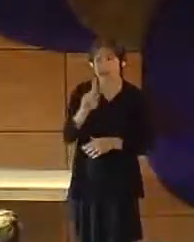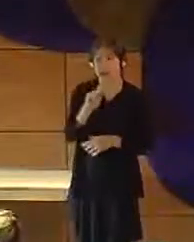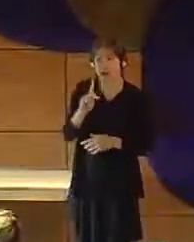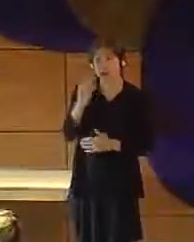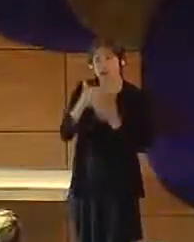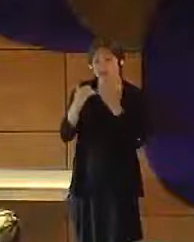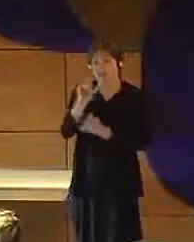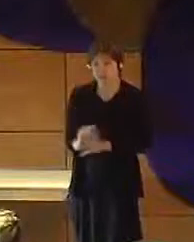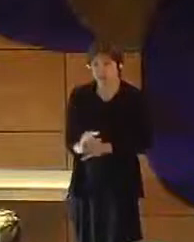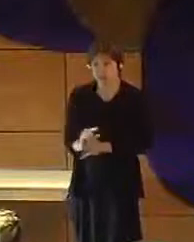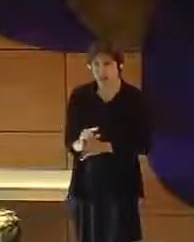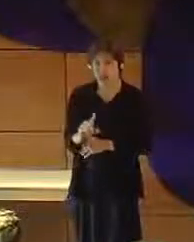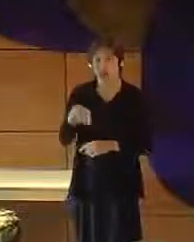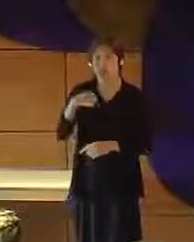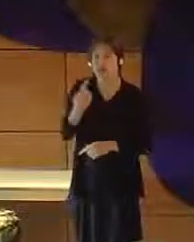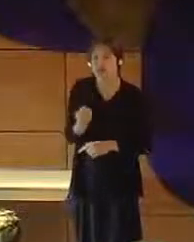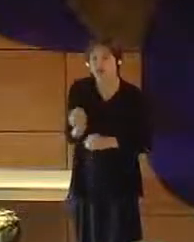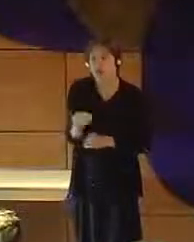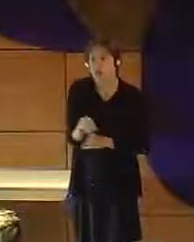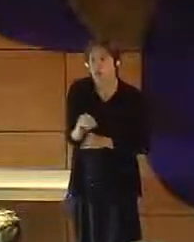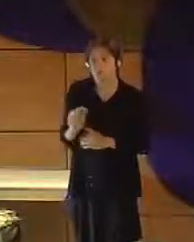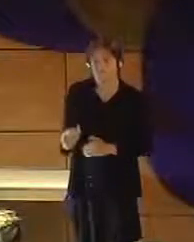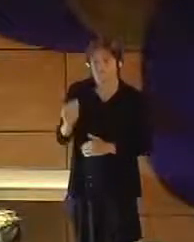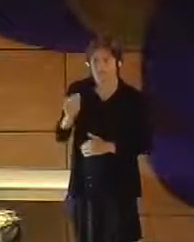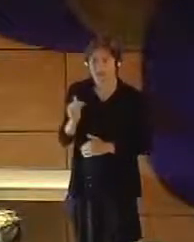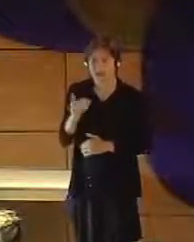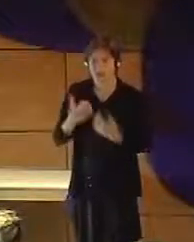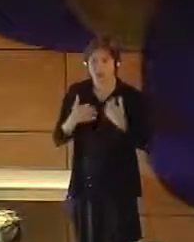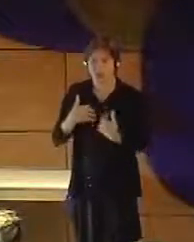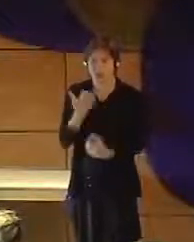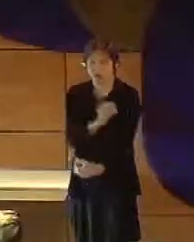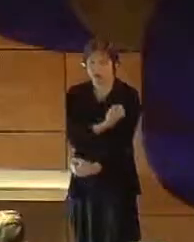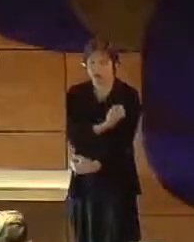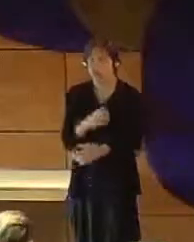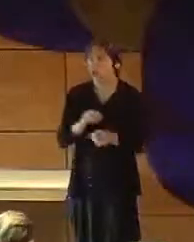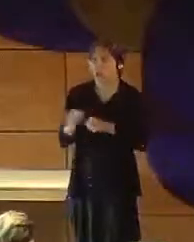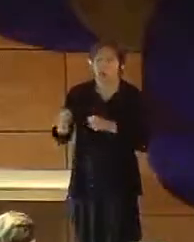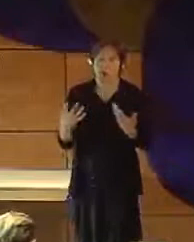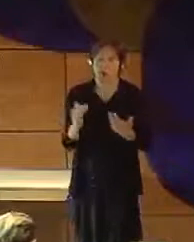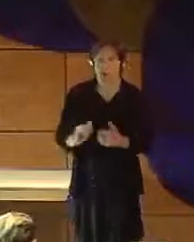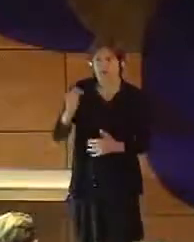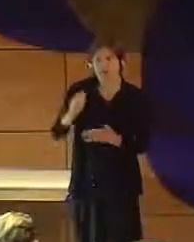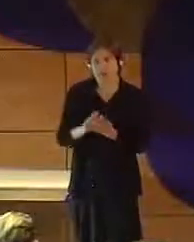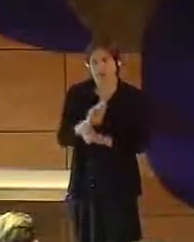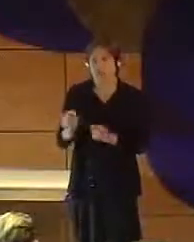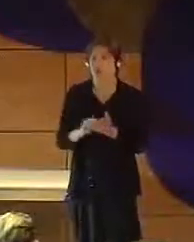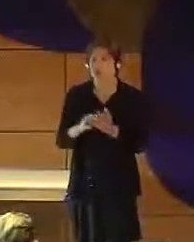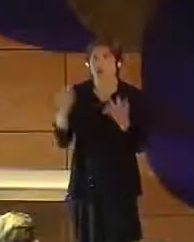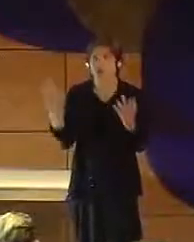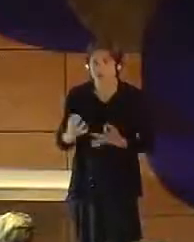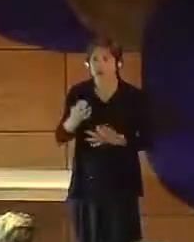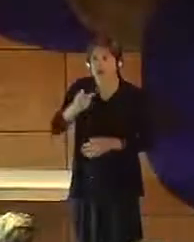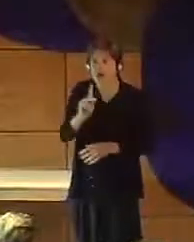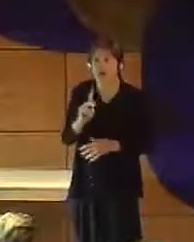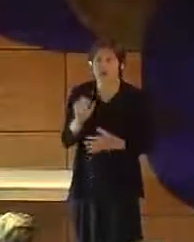be able to grow anyway because you have to have calories to grow. So the first thing to do is optimize nutrition. If that still